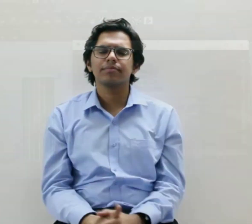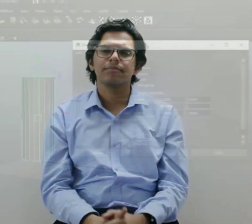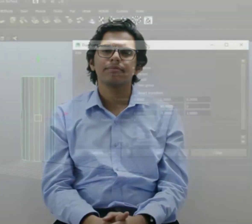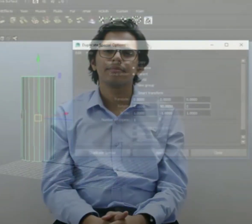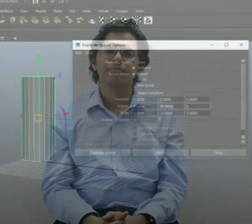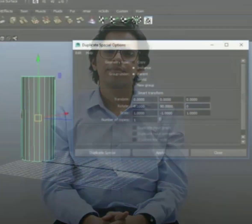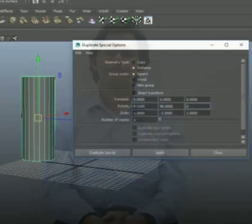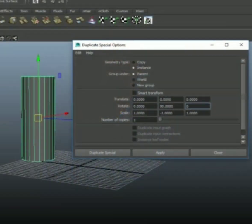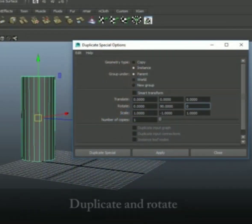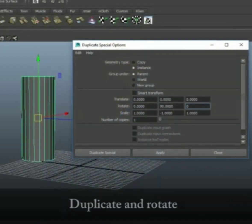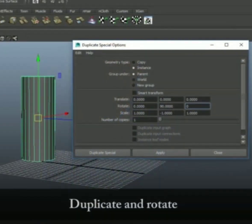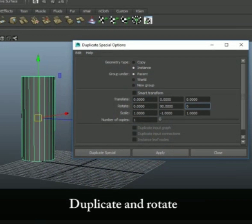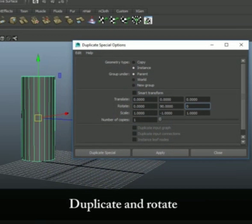Duplicate and rotate.